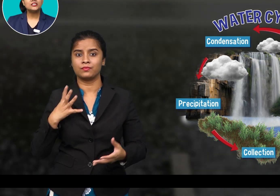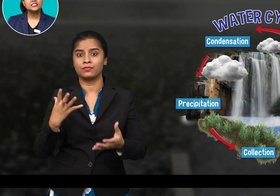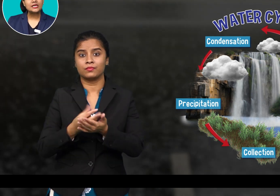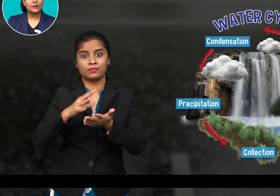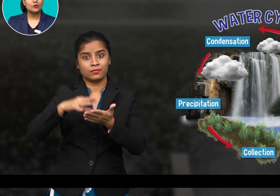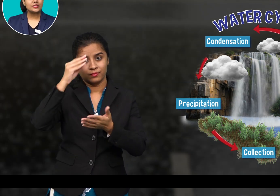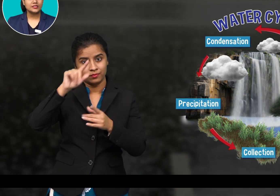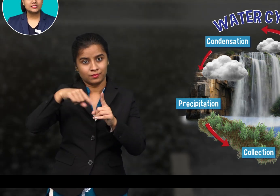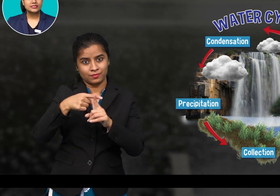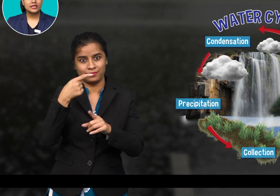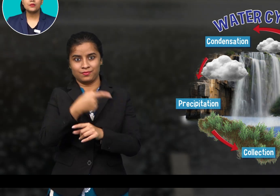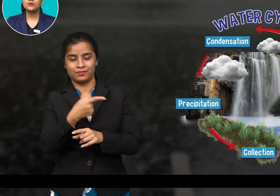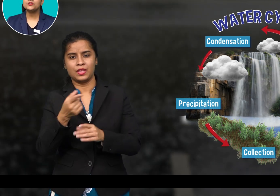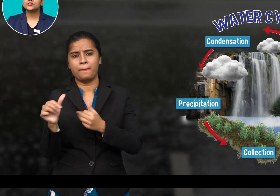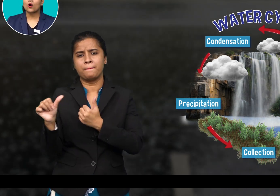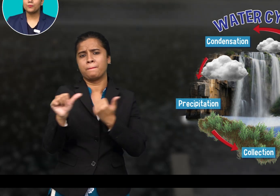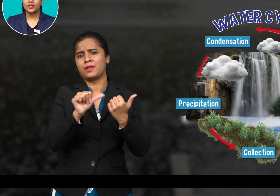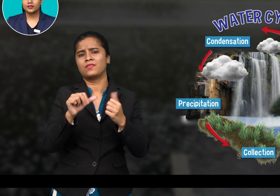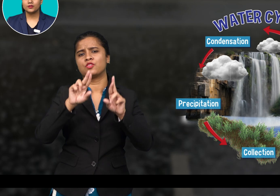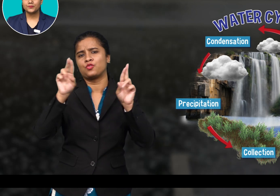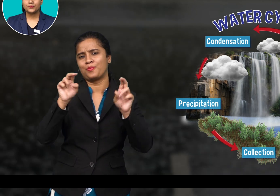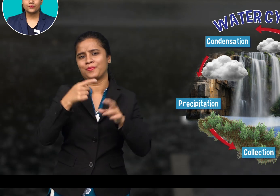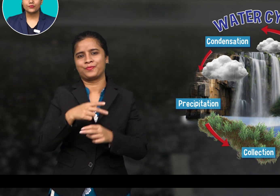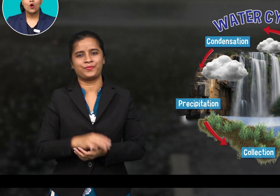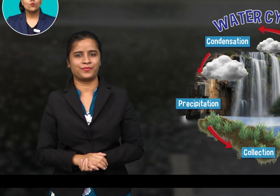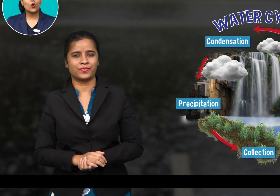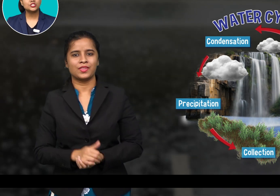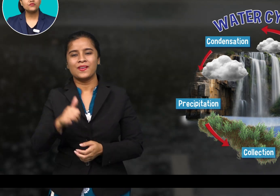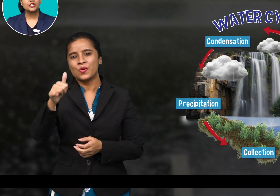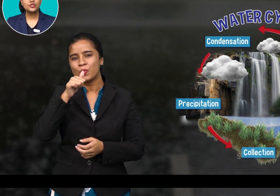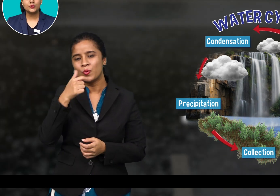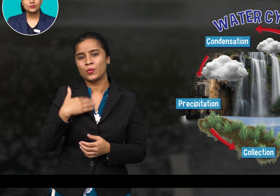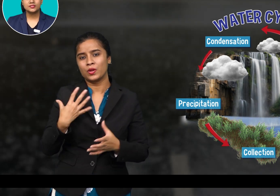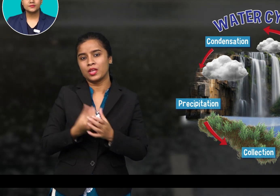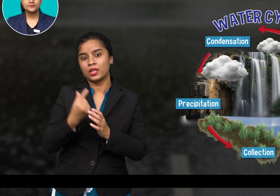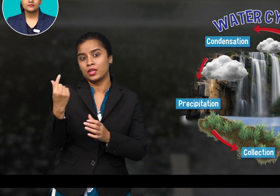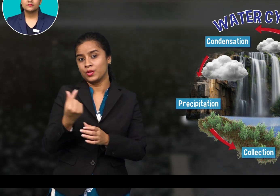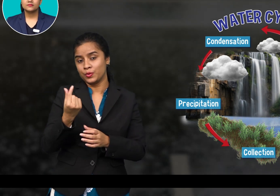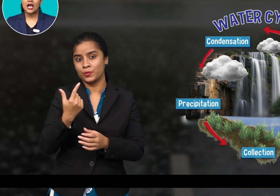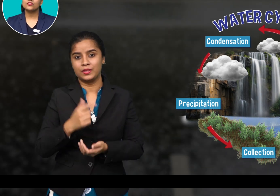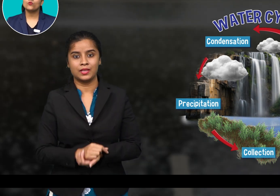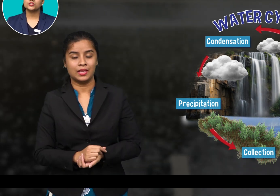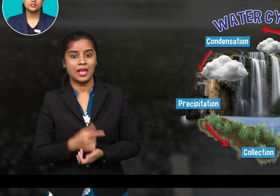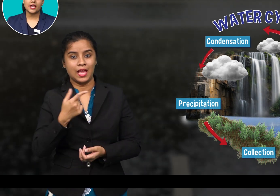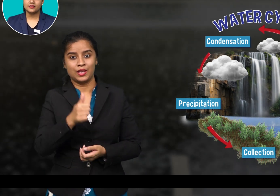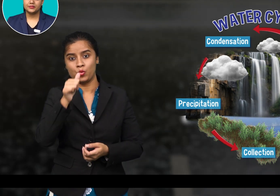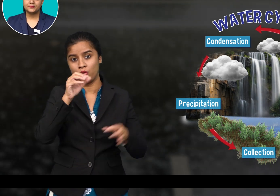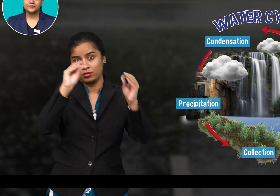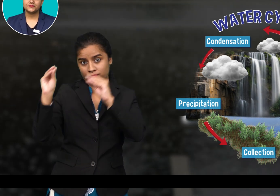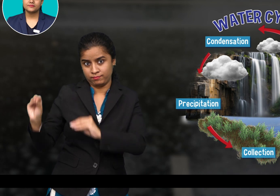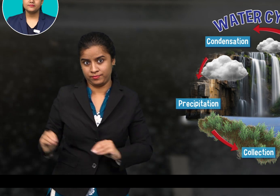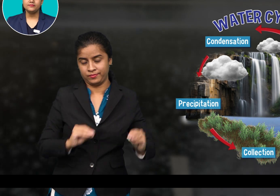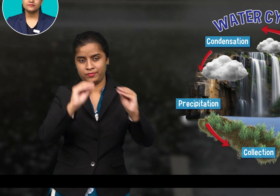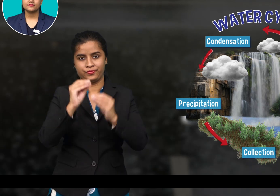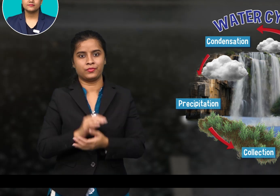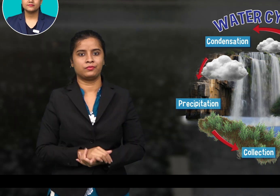We learned about this in the previous topic, water we use and the water cycle.